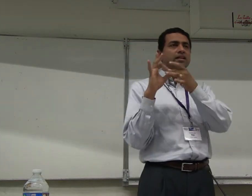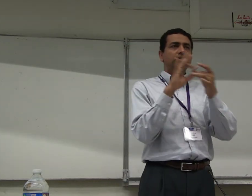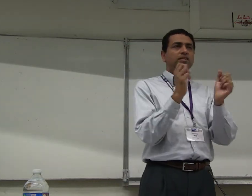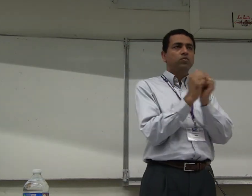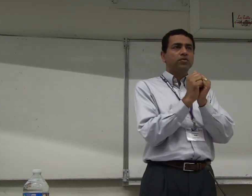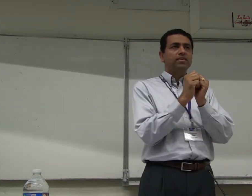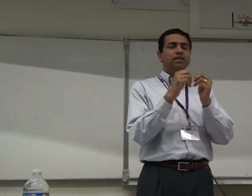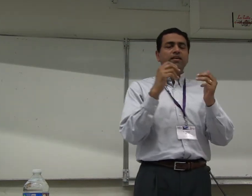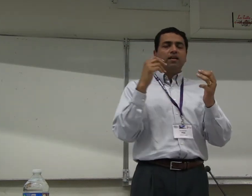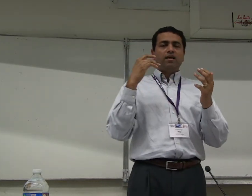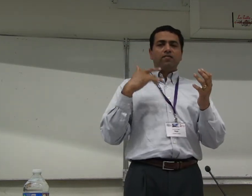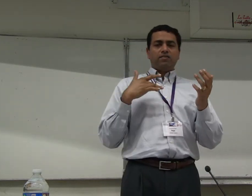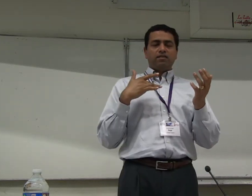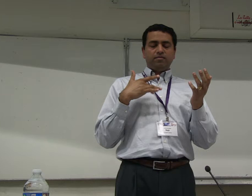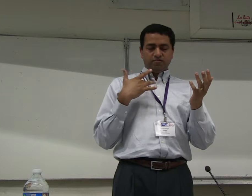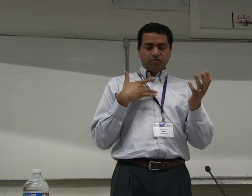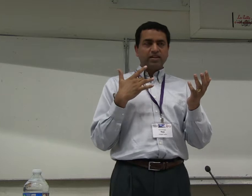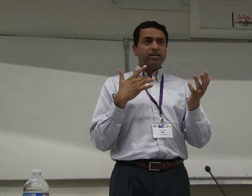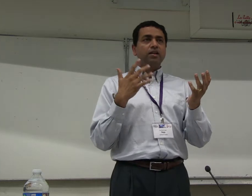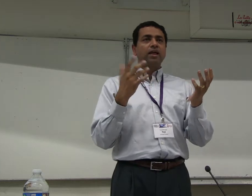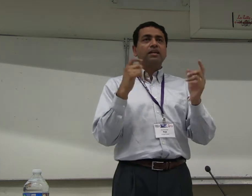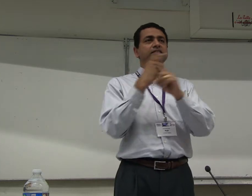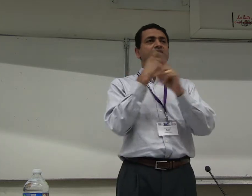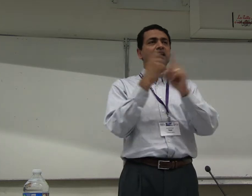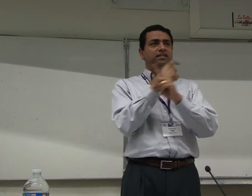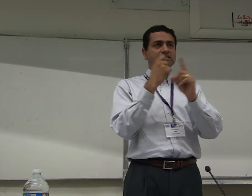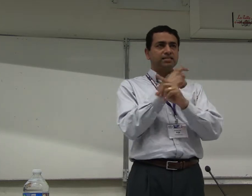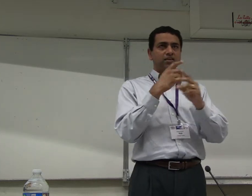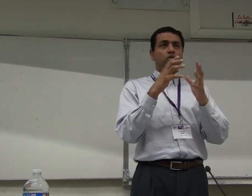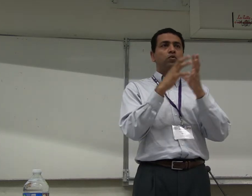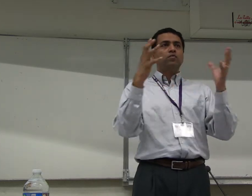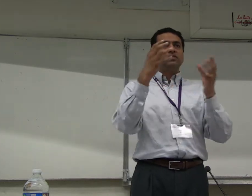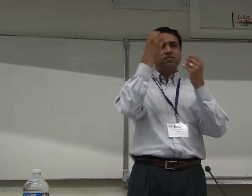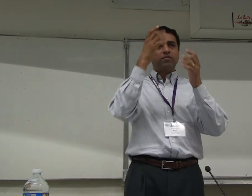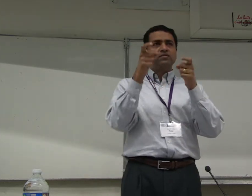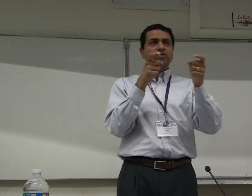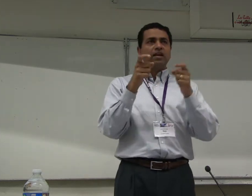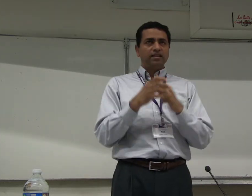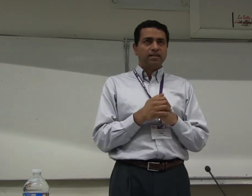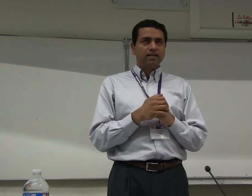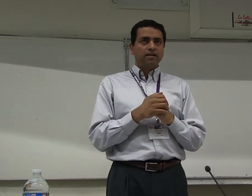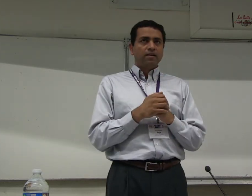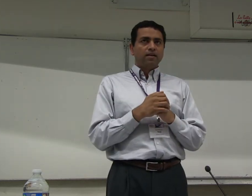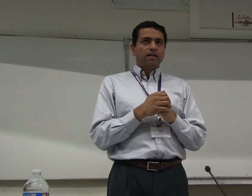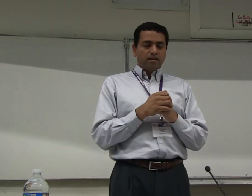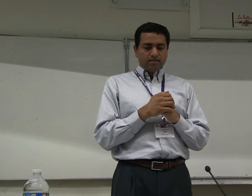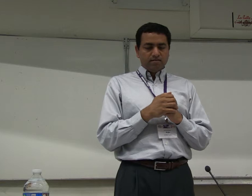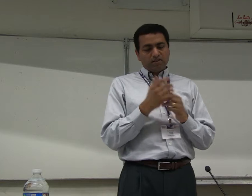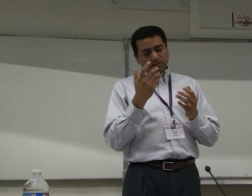An unfavorable response was connected to the fact that the haptic information